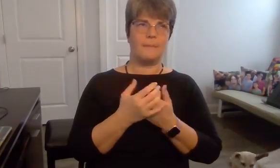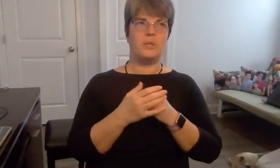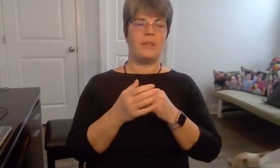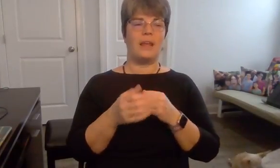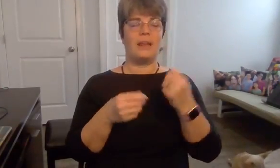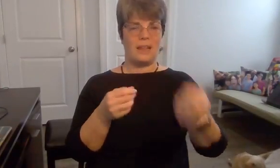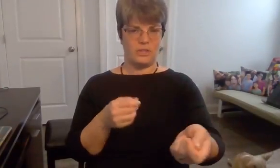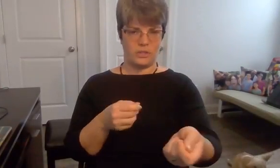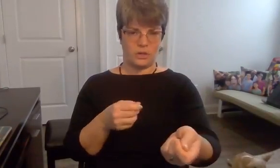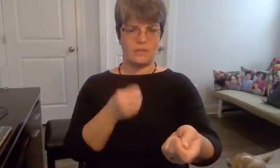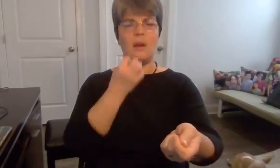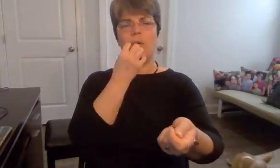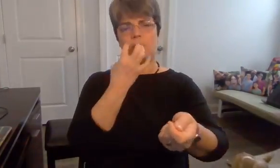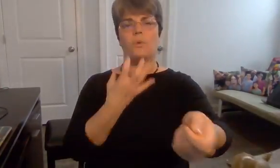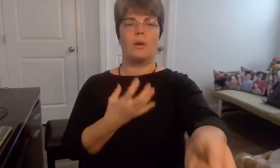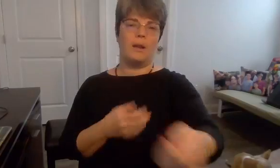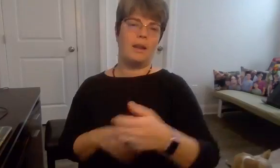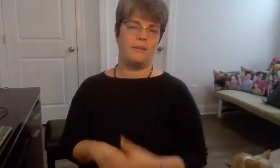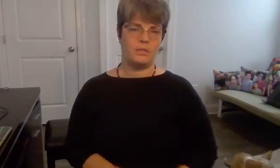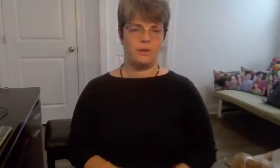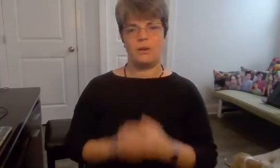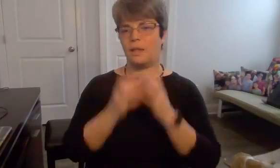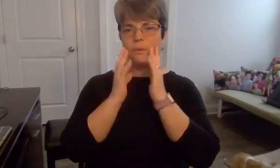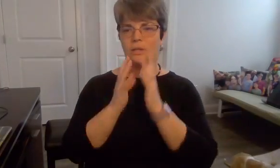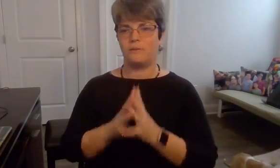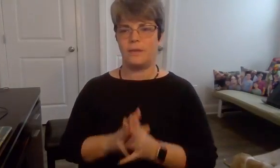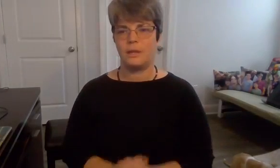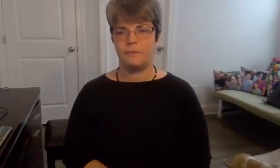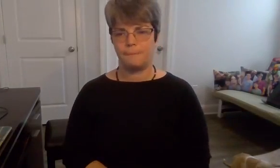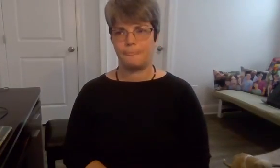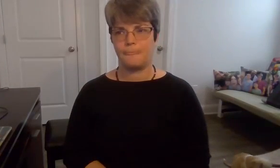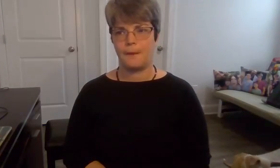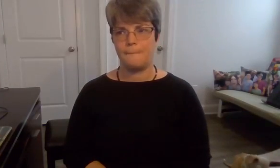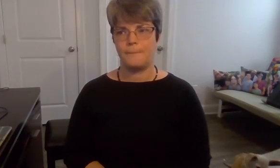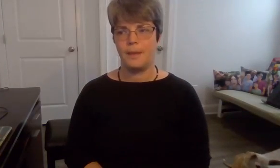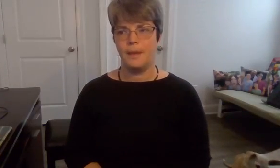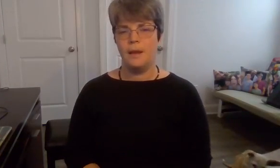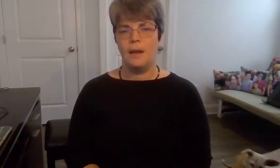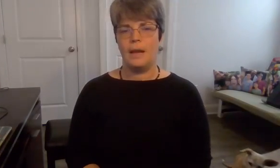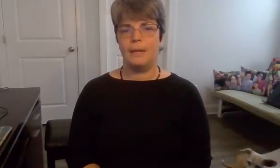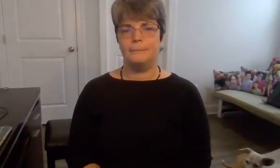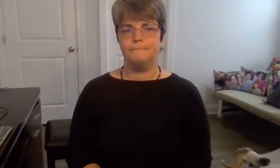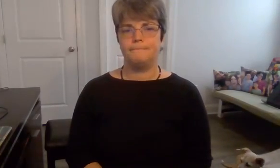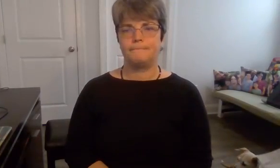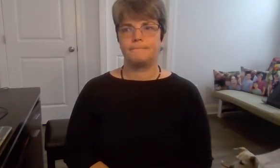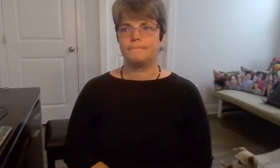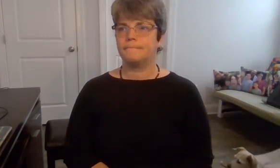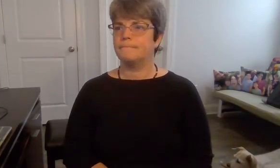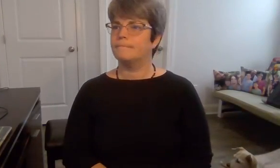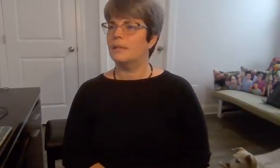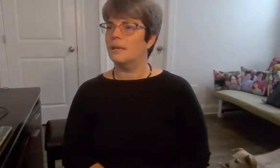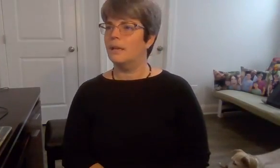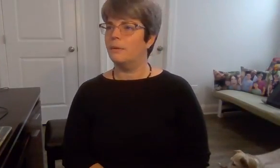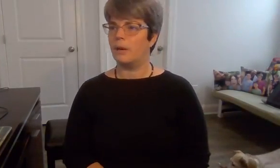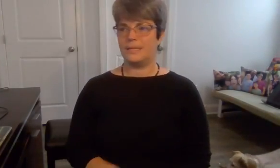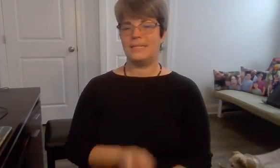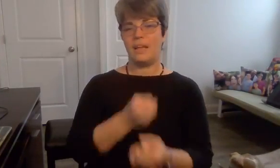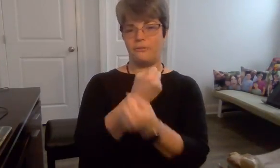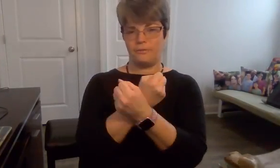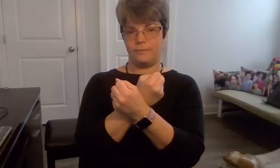So then I'd hand it to her. I'd say, oh, it's warm. And I'd give it to her to like wash her face off. Okay. Where are we? Safe